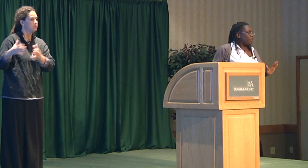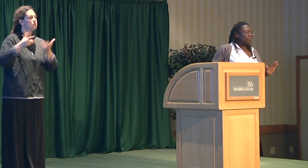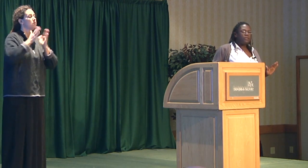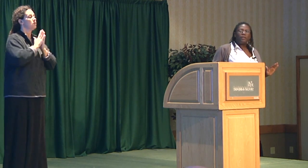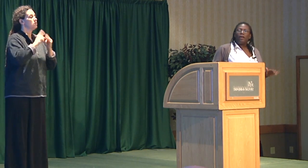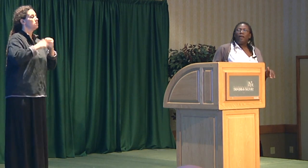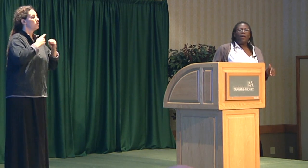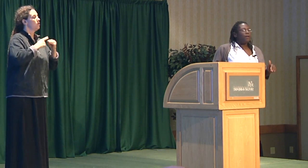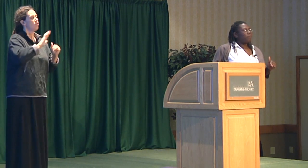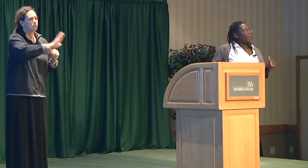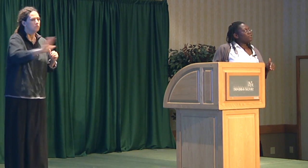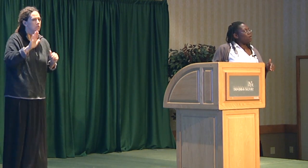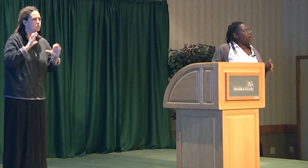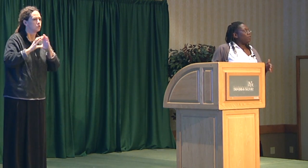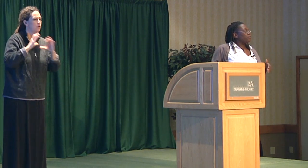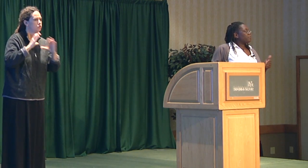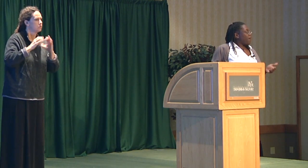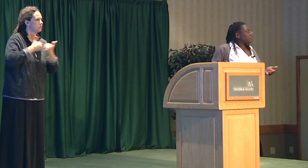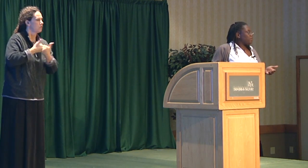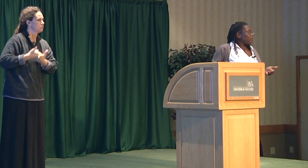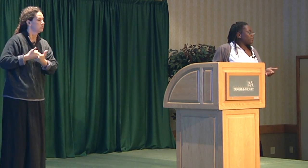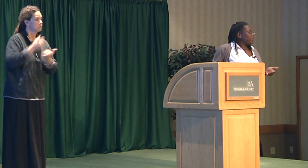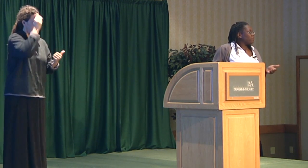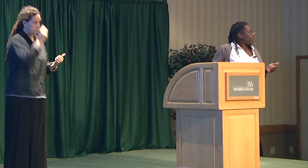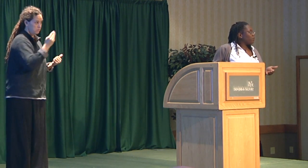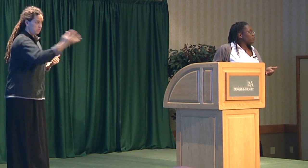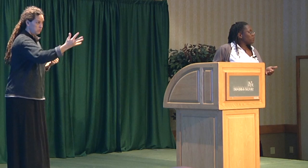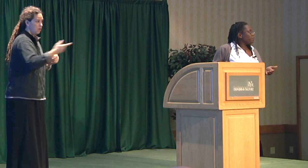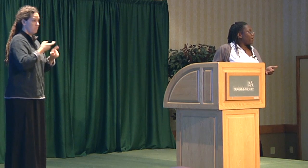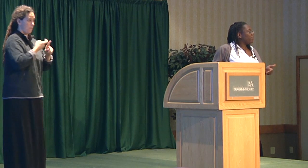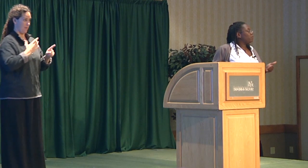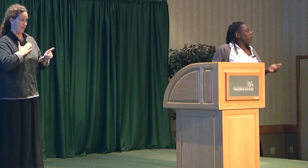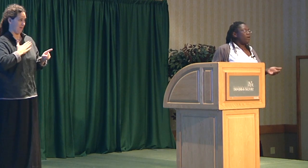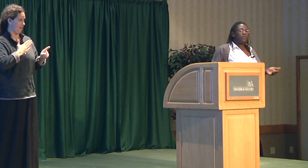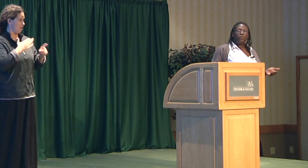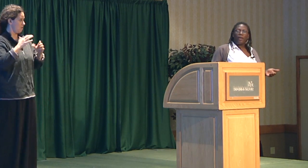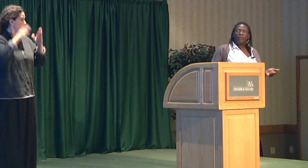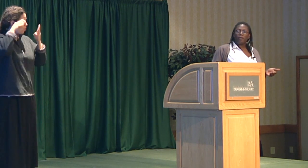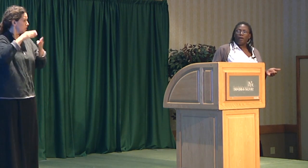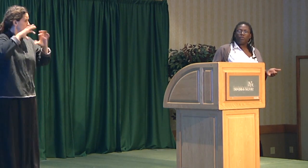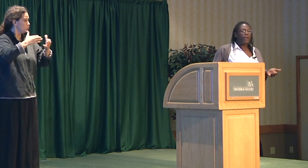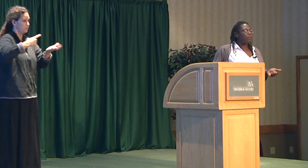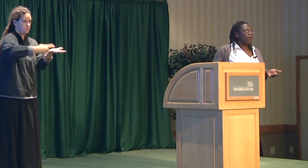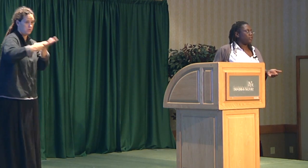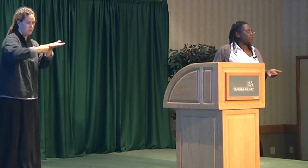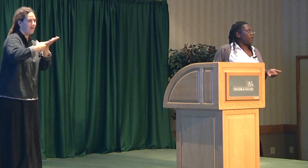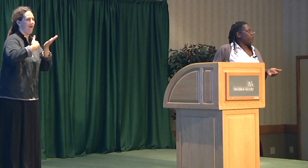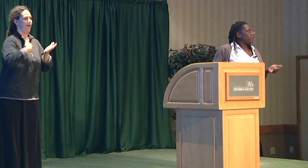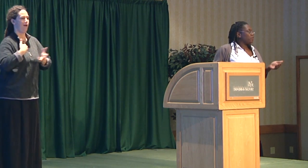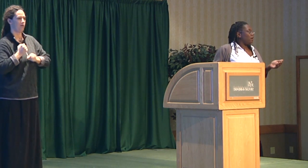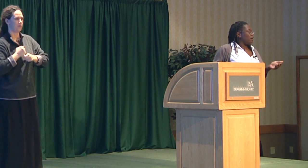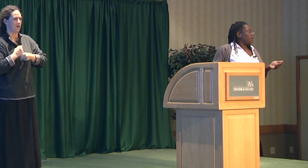communication challenges. Based on the responses that I received in the focus group, I then went on to create a training